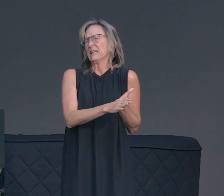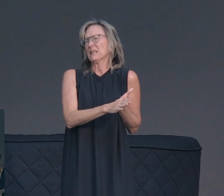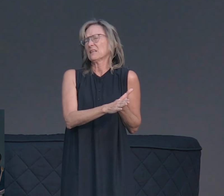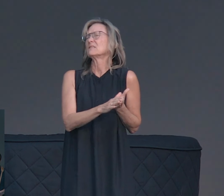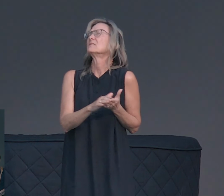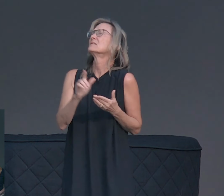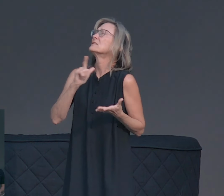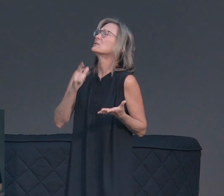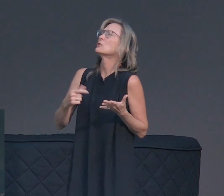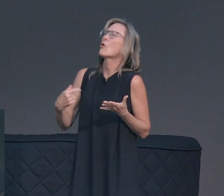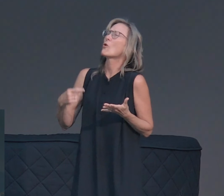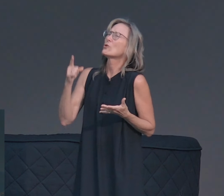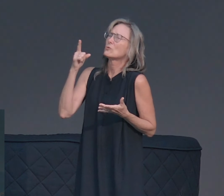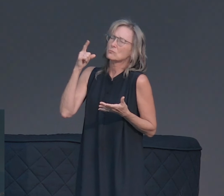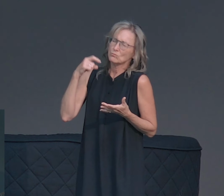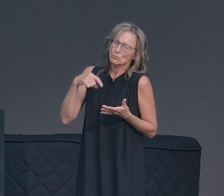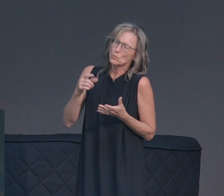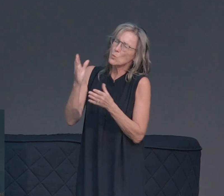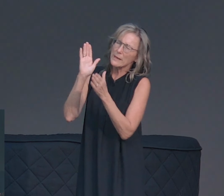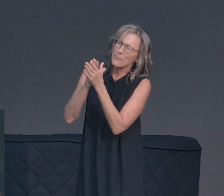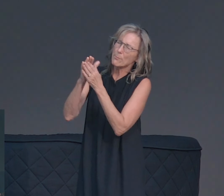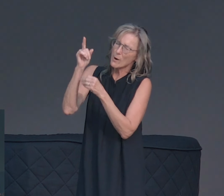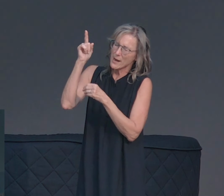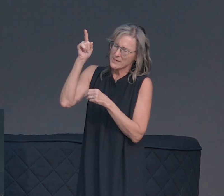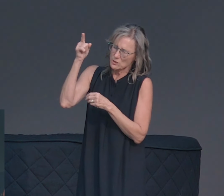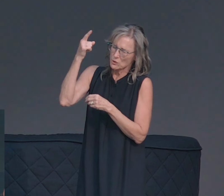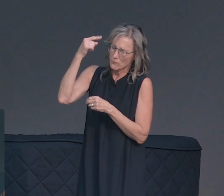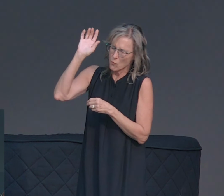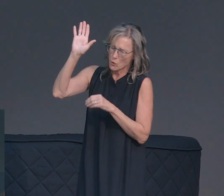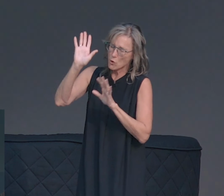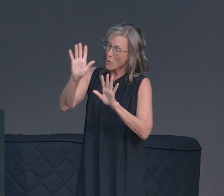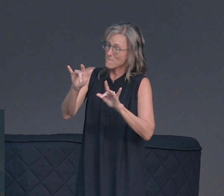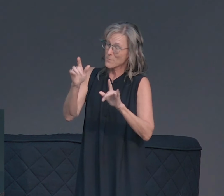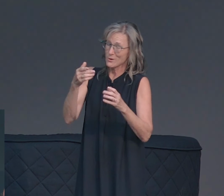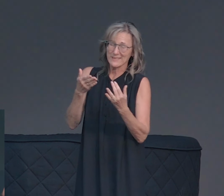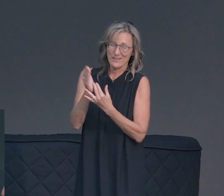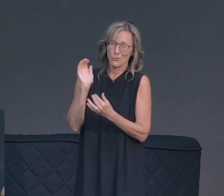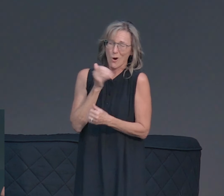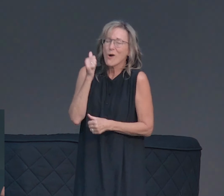Lord, you're also to be praised for the mercies that you extend to us in our everyday lives.